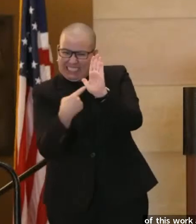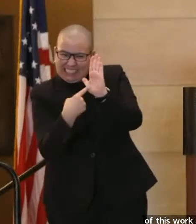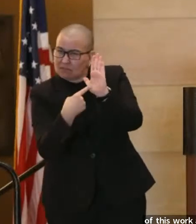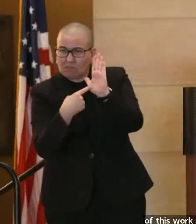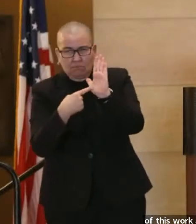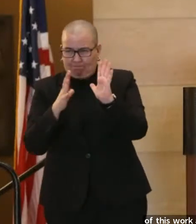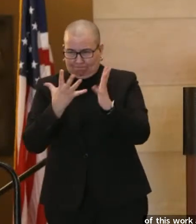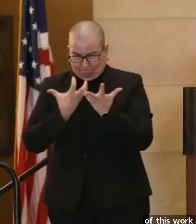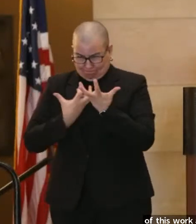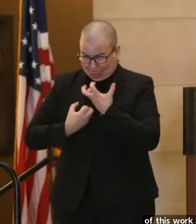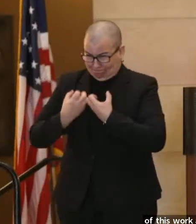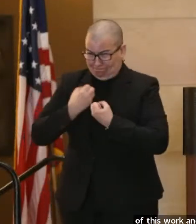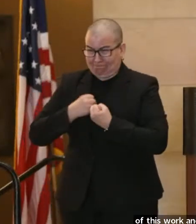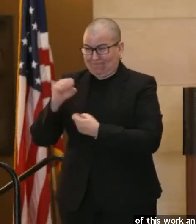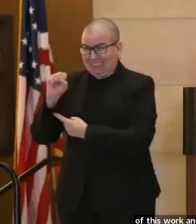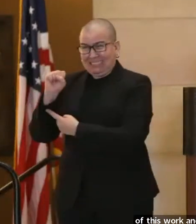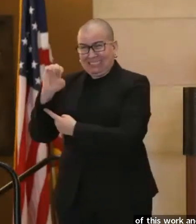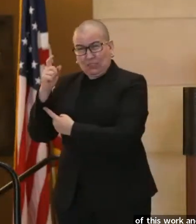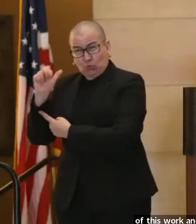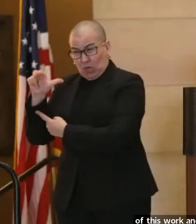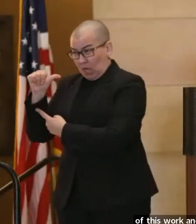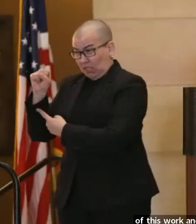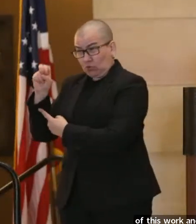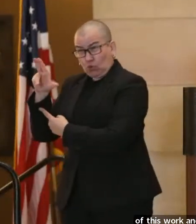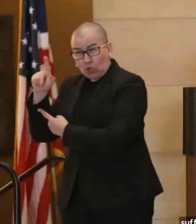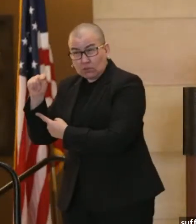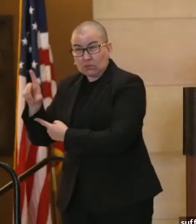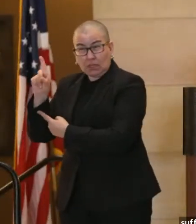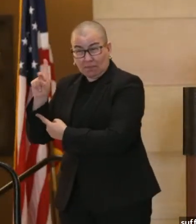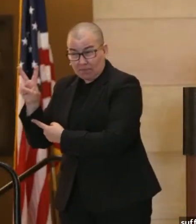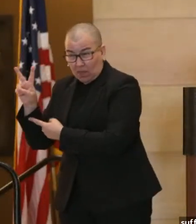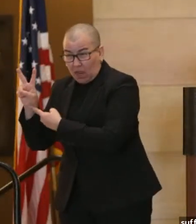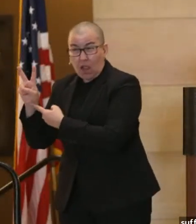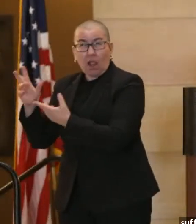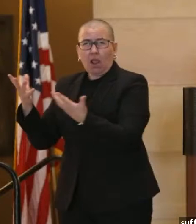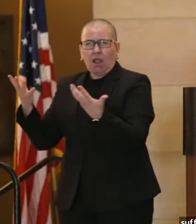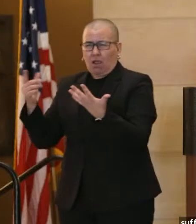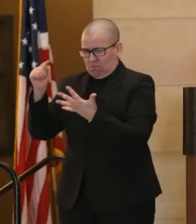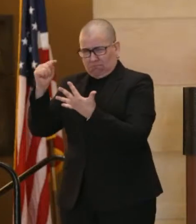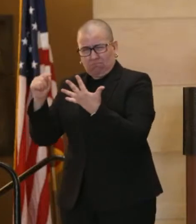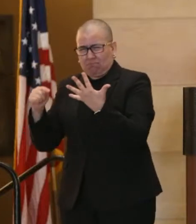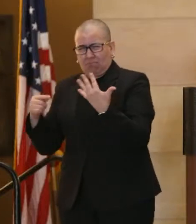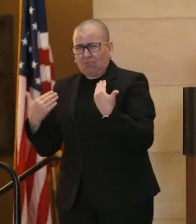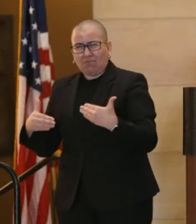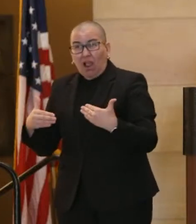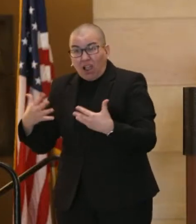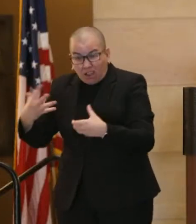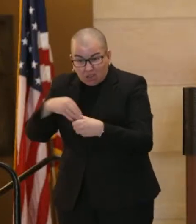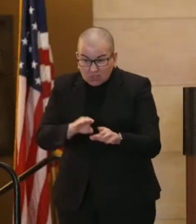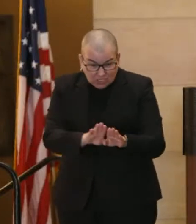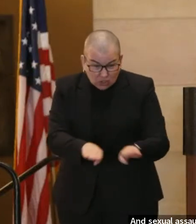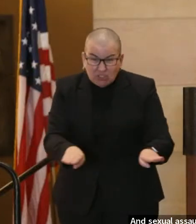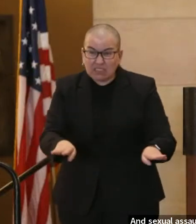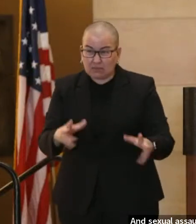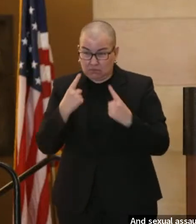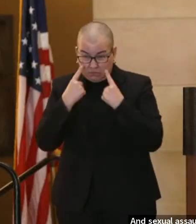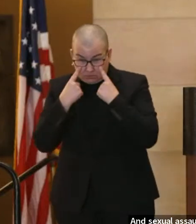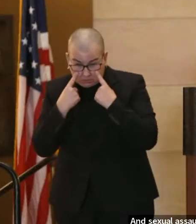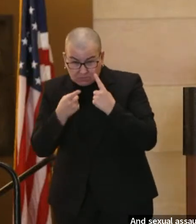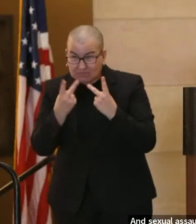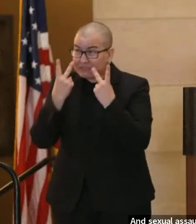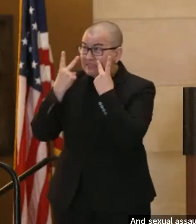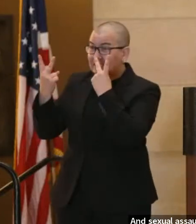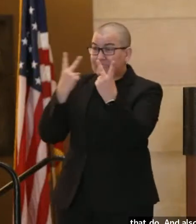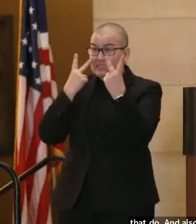violence and sexual assault, and, you know, even also the children that do, and also the women that are murdered because